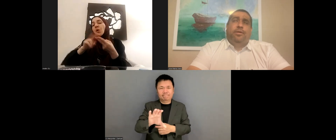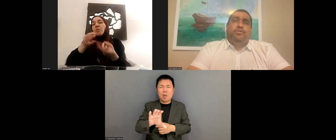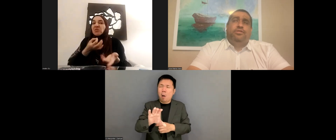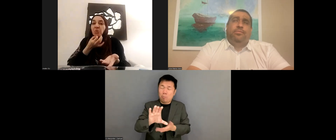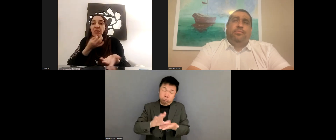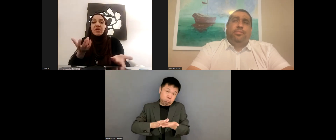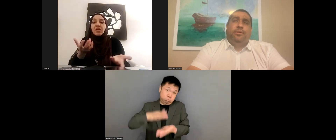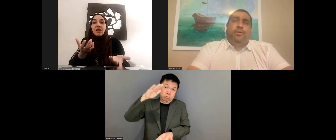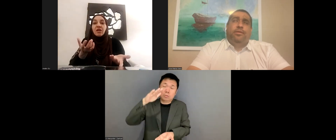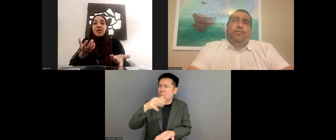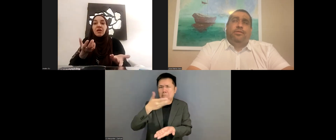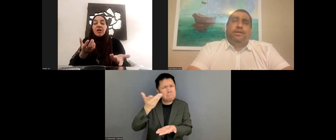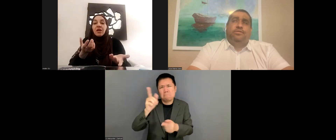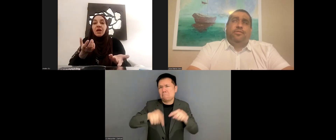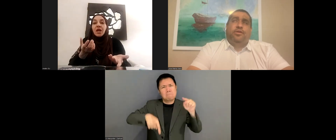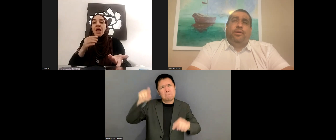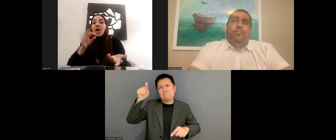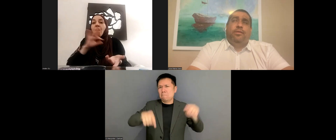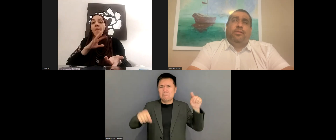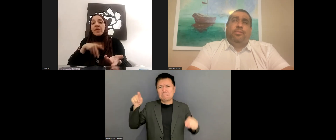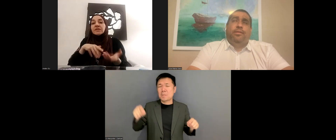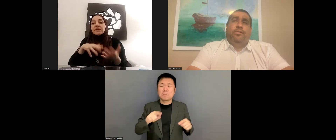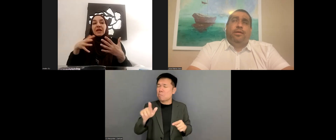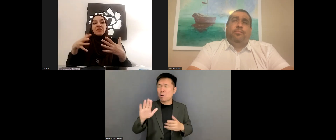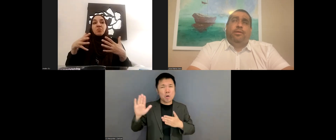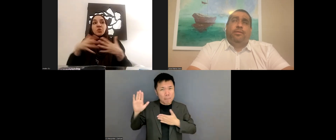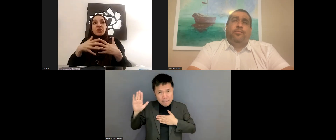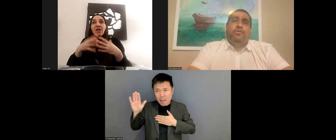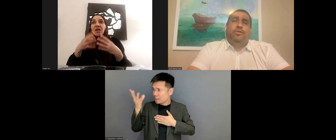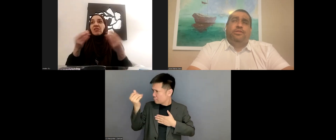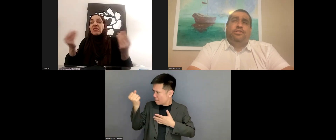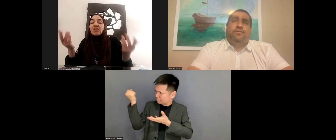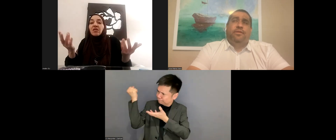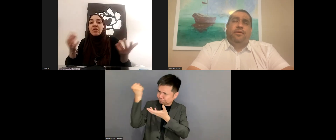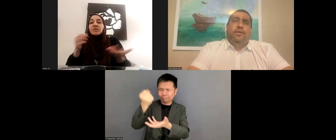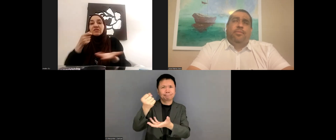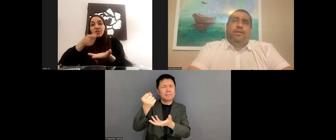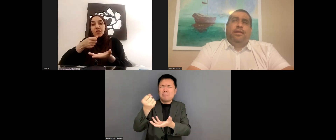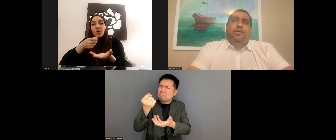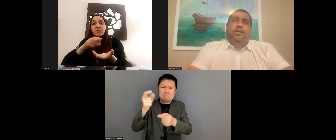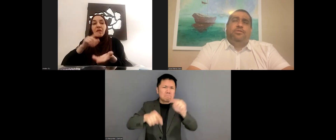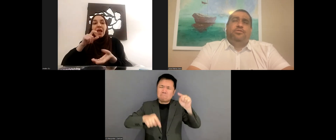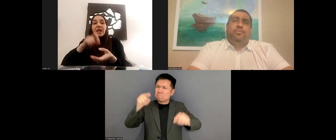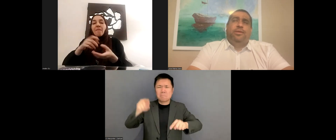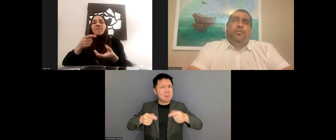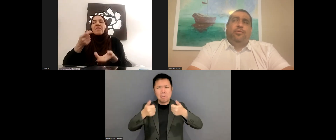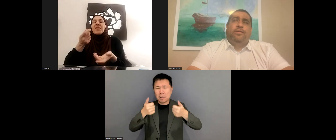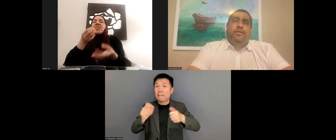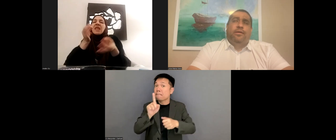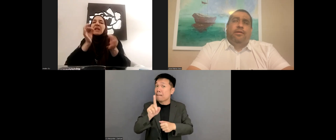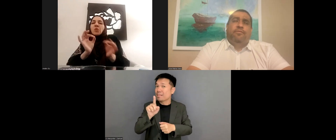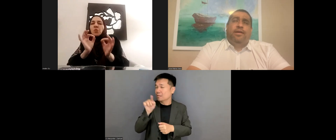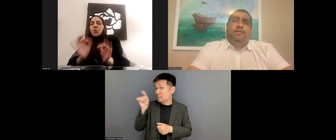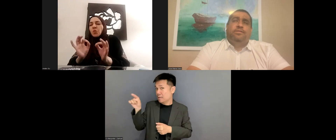on the partnership, depending on the size of the commitment, depending on the impact that we want to achieve. But clearly there should be